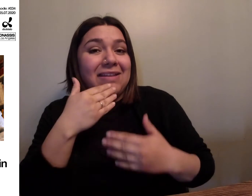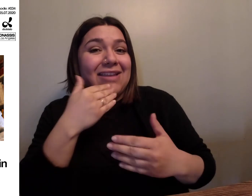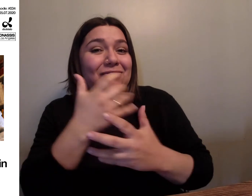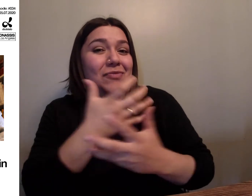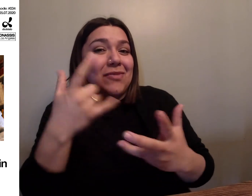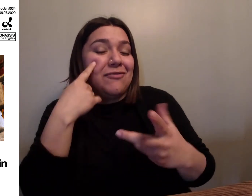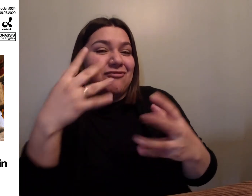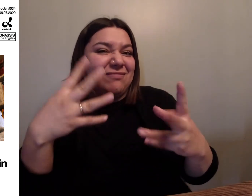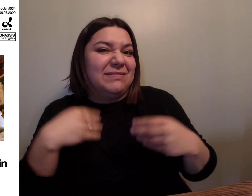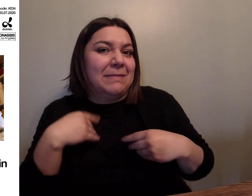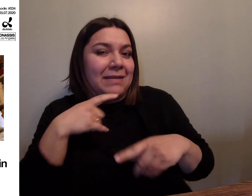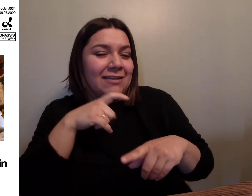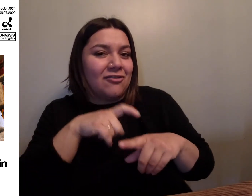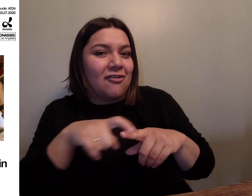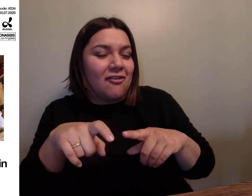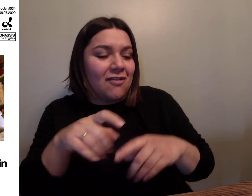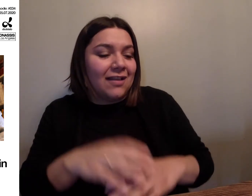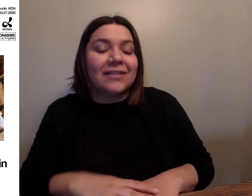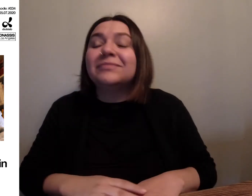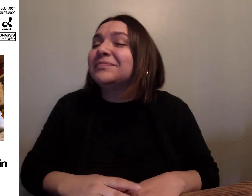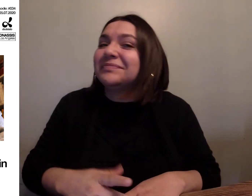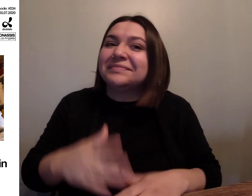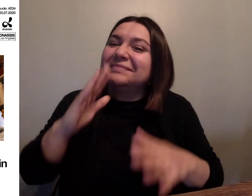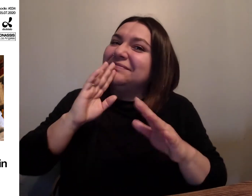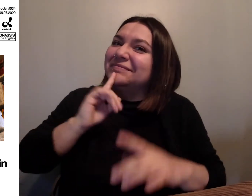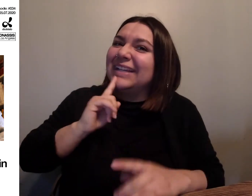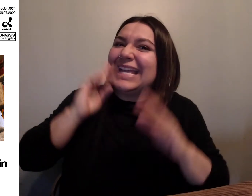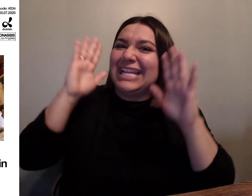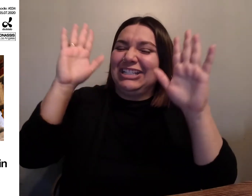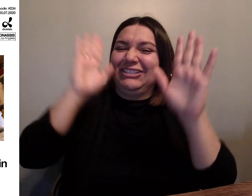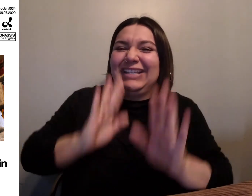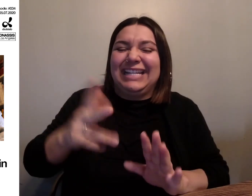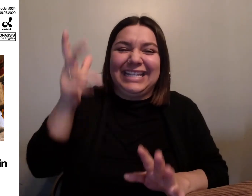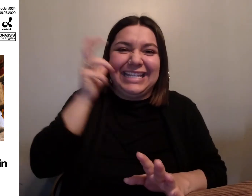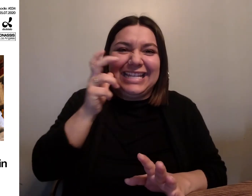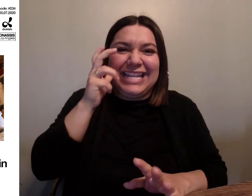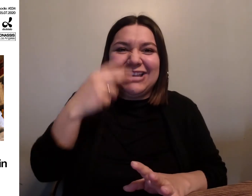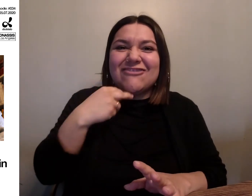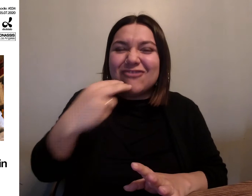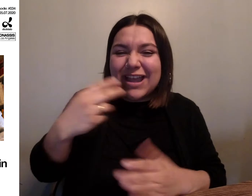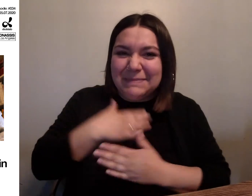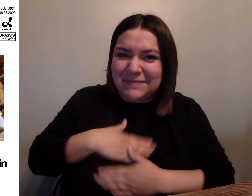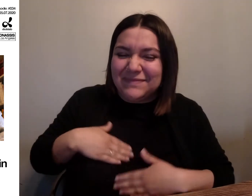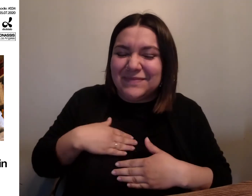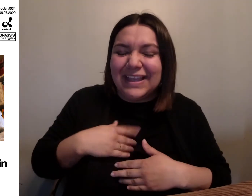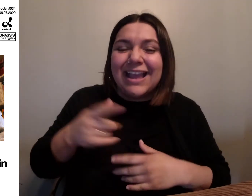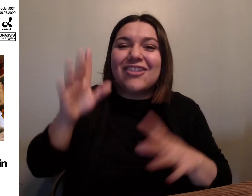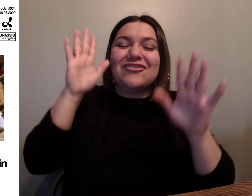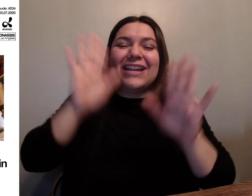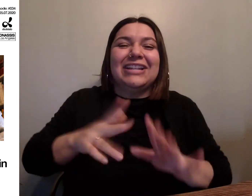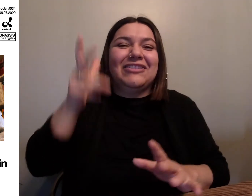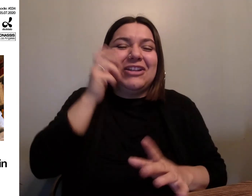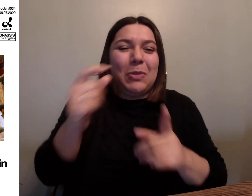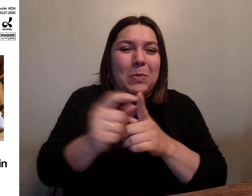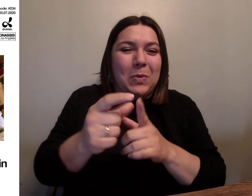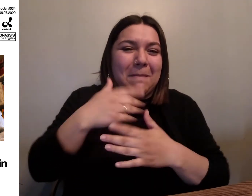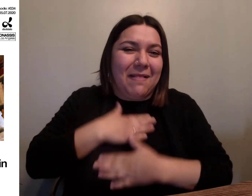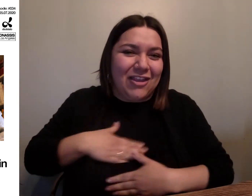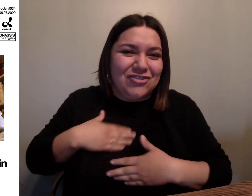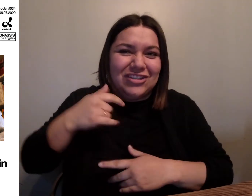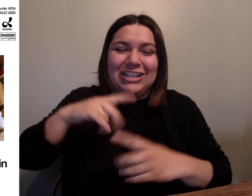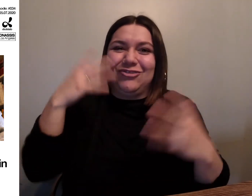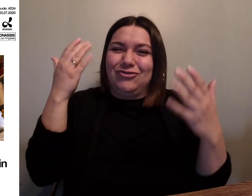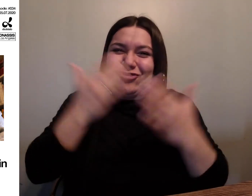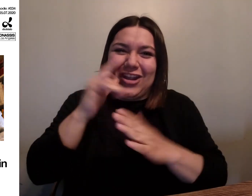for taking the time. It's great to hear the word pleasure in these dark